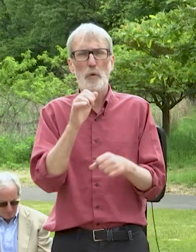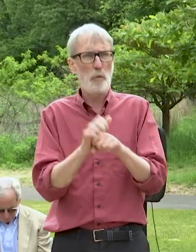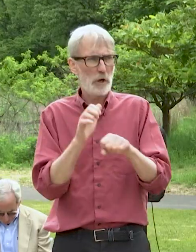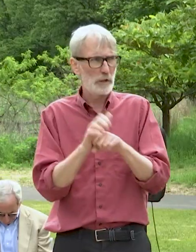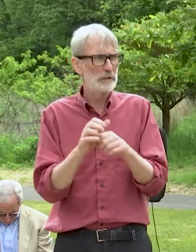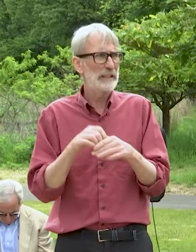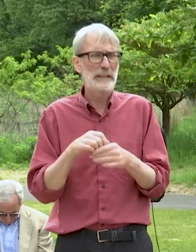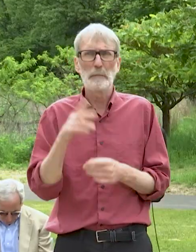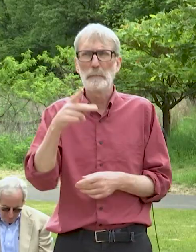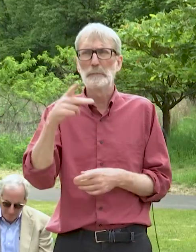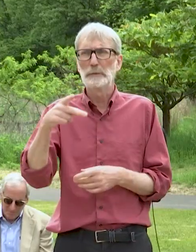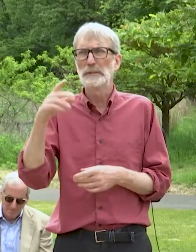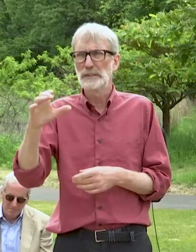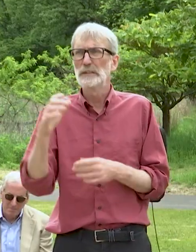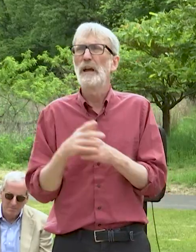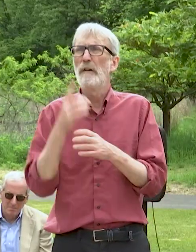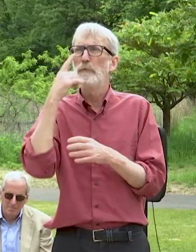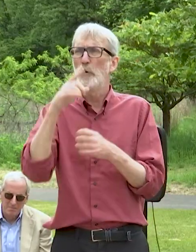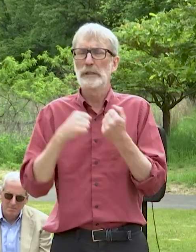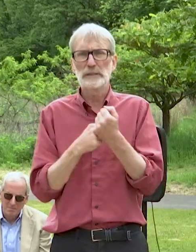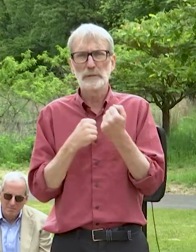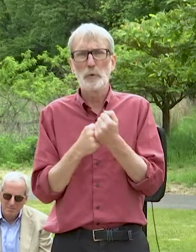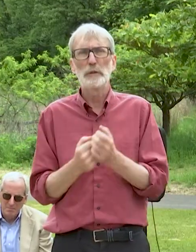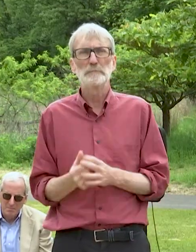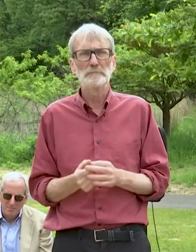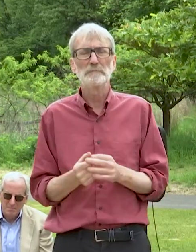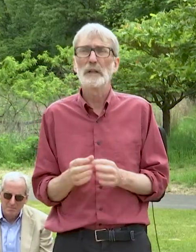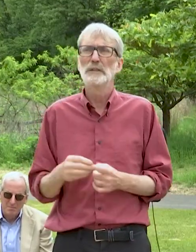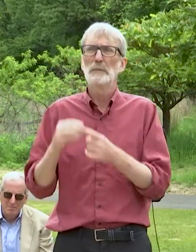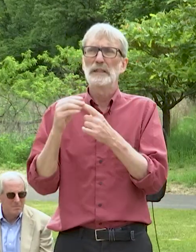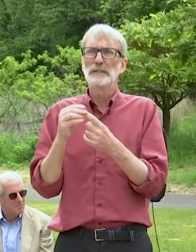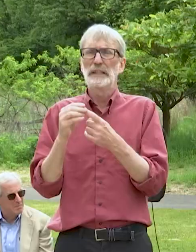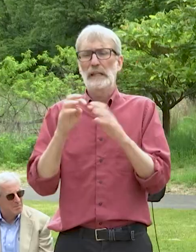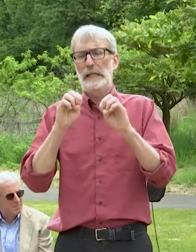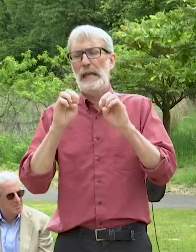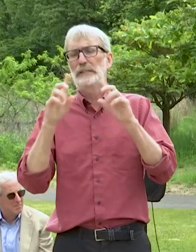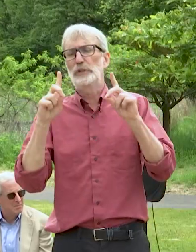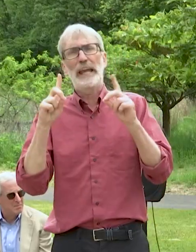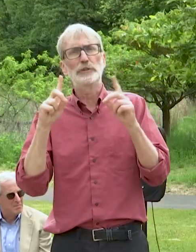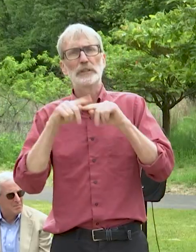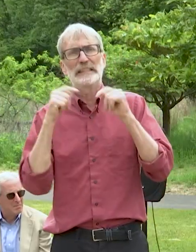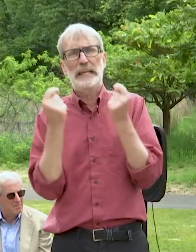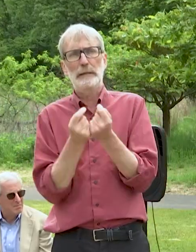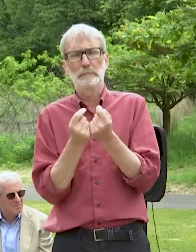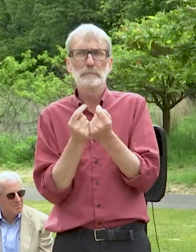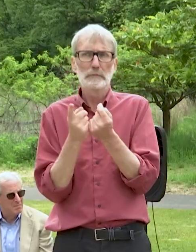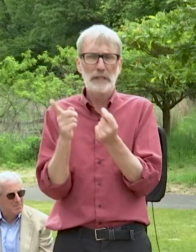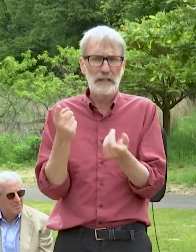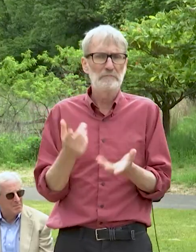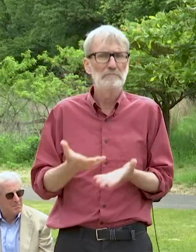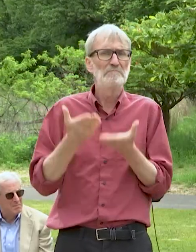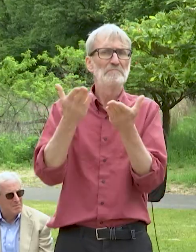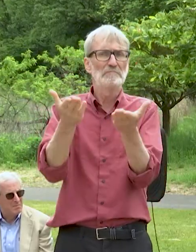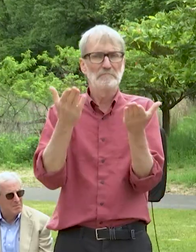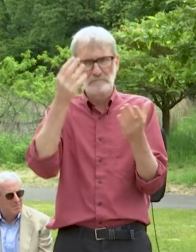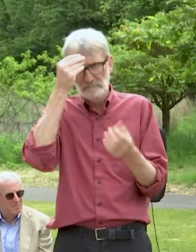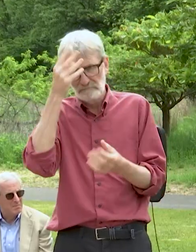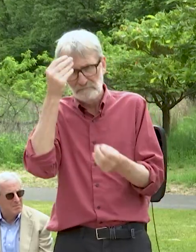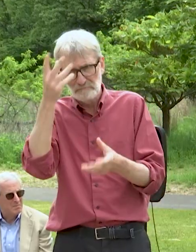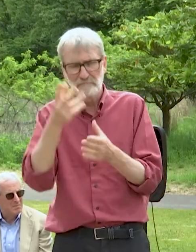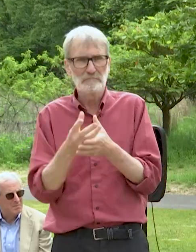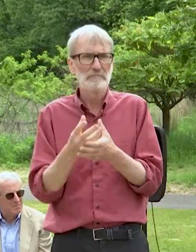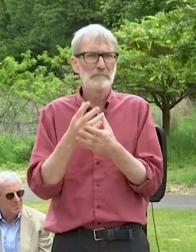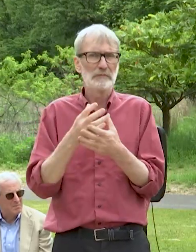Parks Conservancy for their help and support on this project, especially to our education team, who not only provide their insight and expertise,